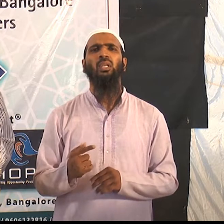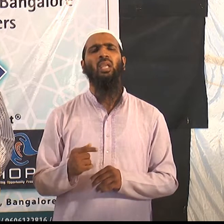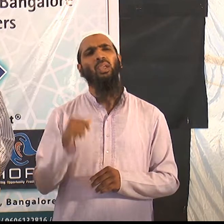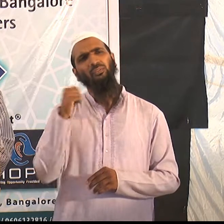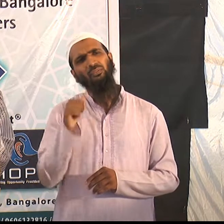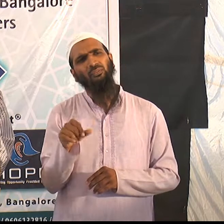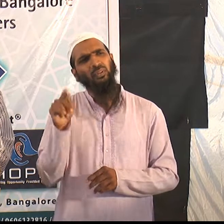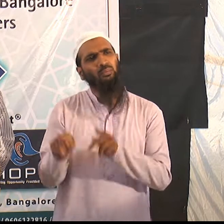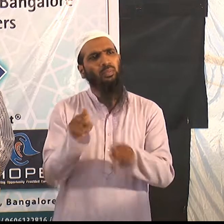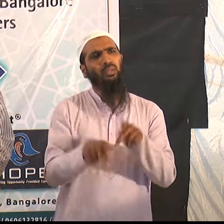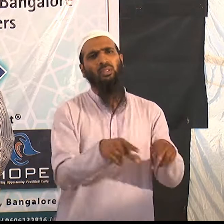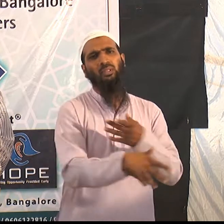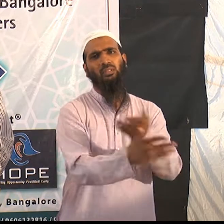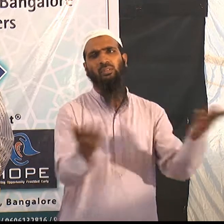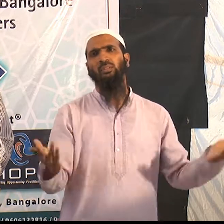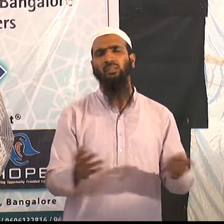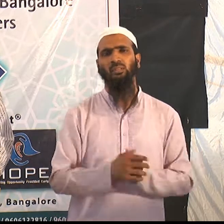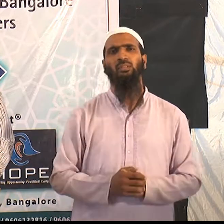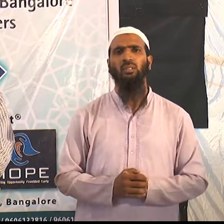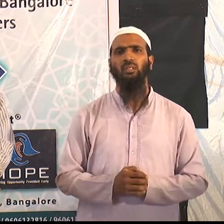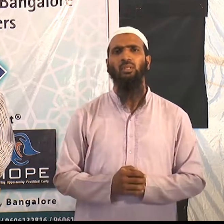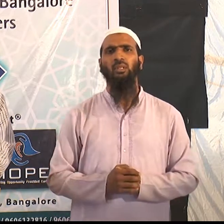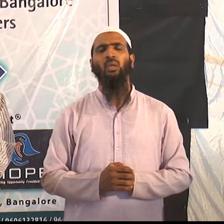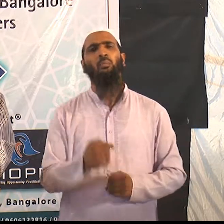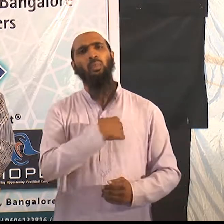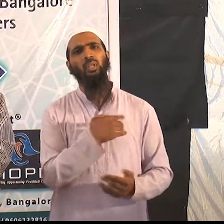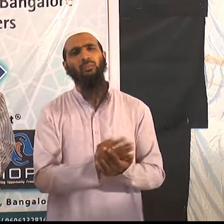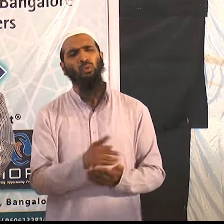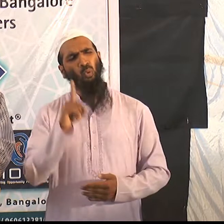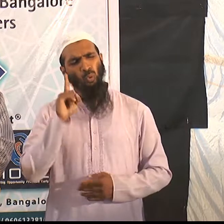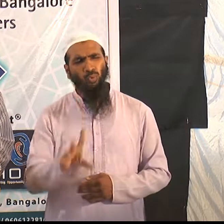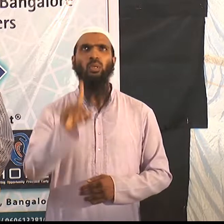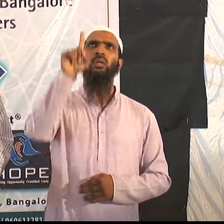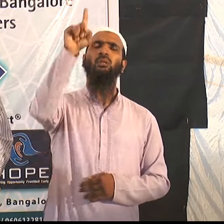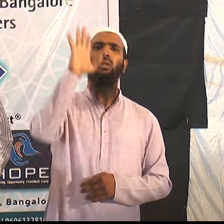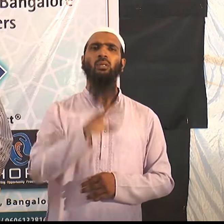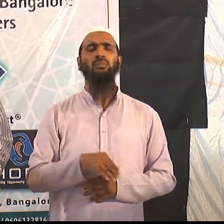We all believe in the one only Almighty. We do.